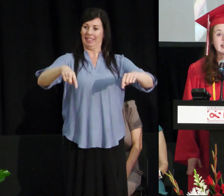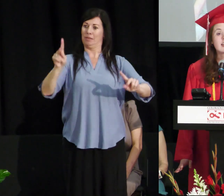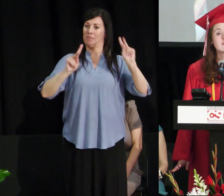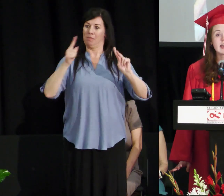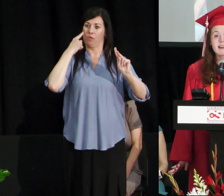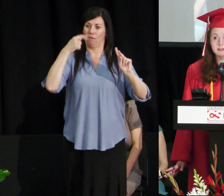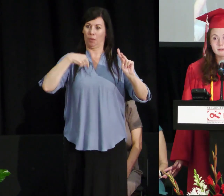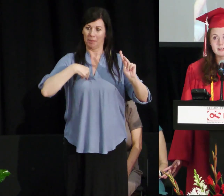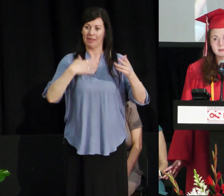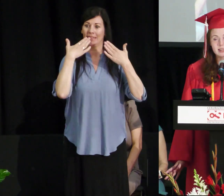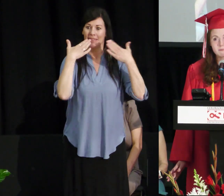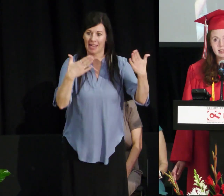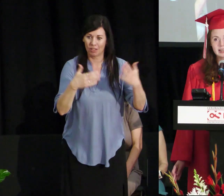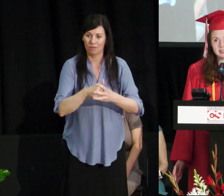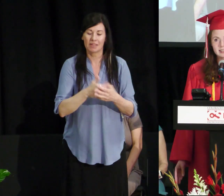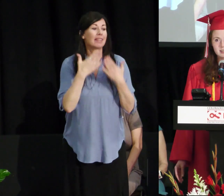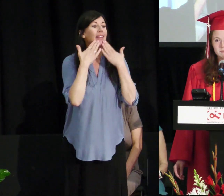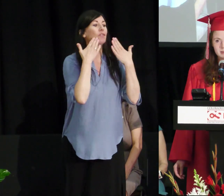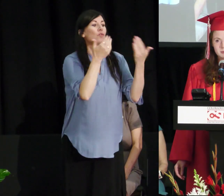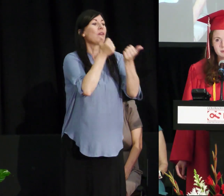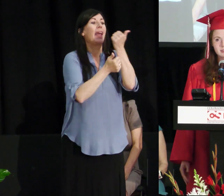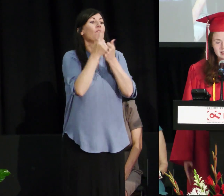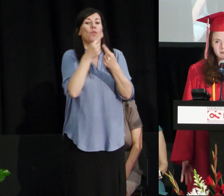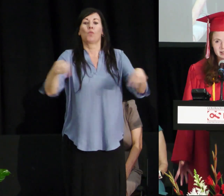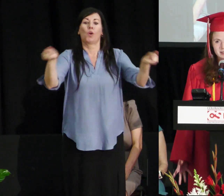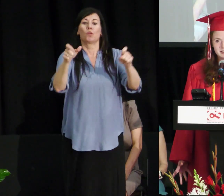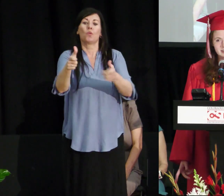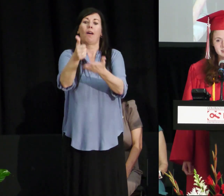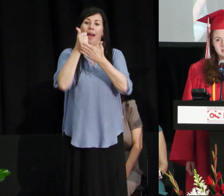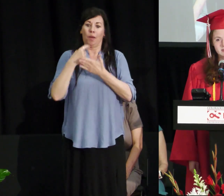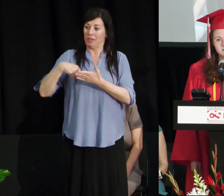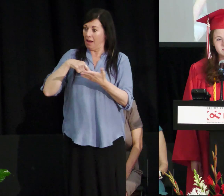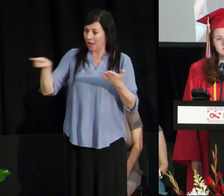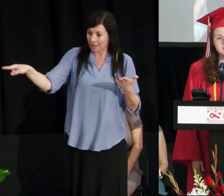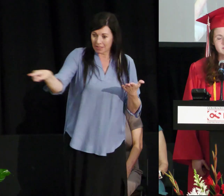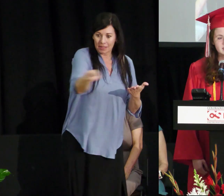Thank you to everyone who has helped make us into the people that we are.